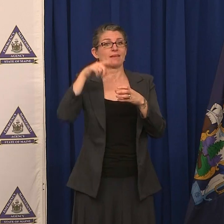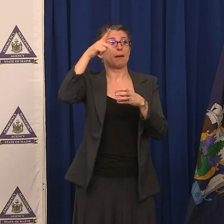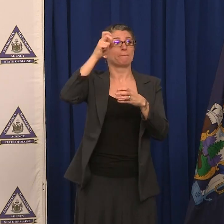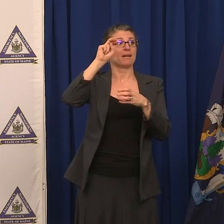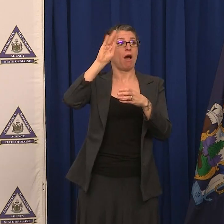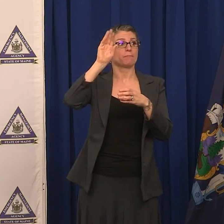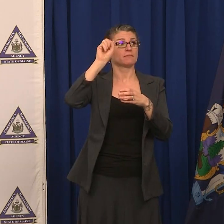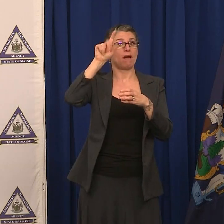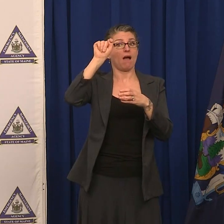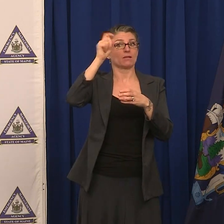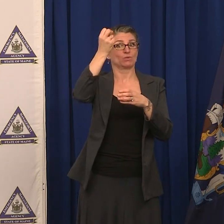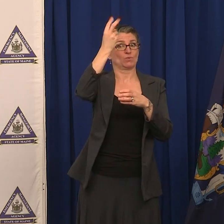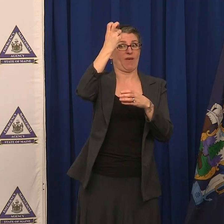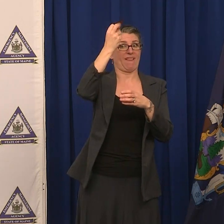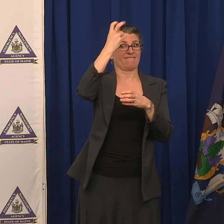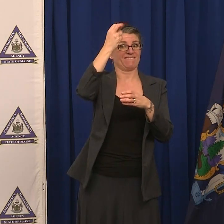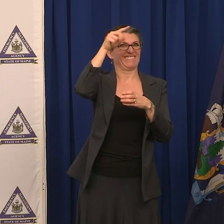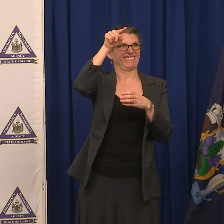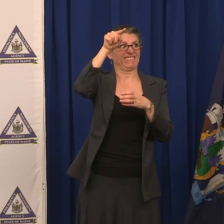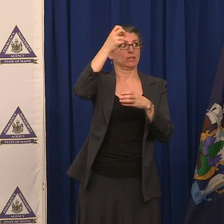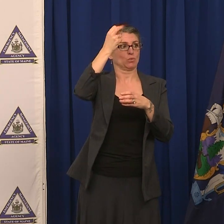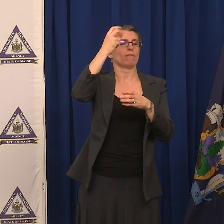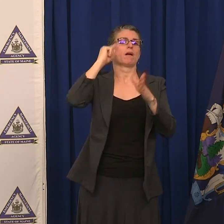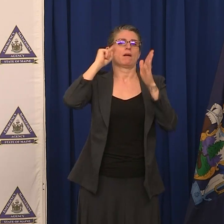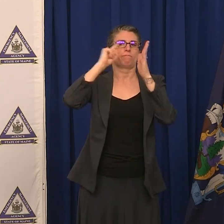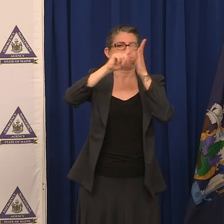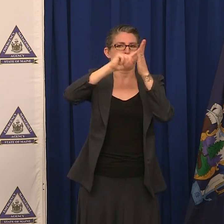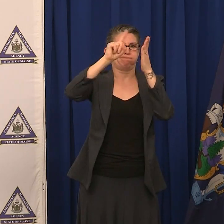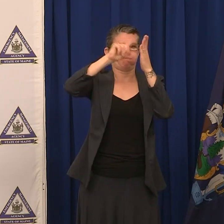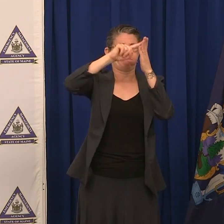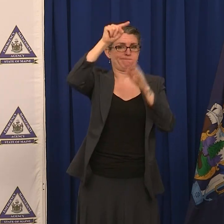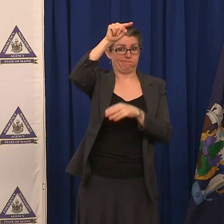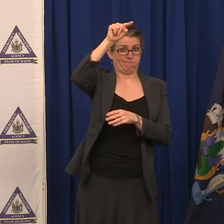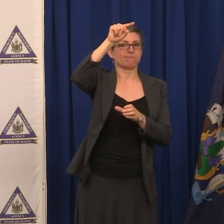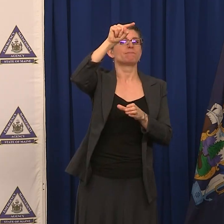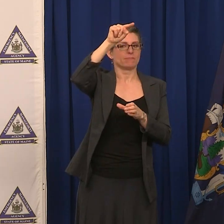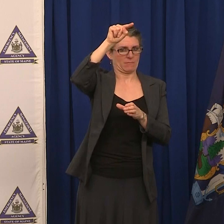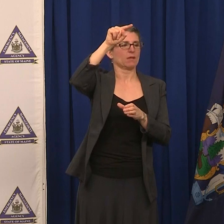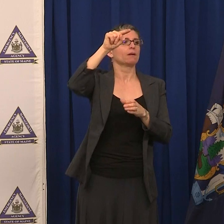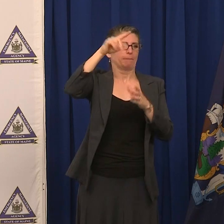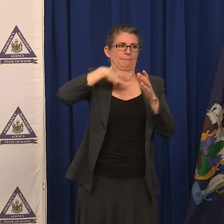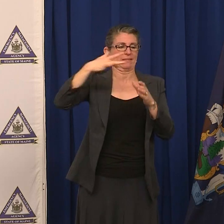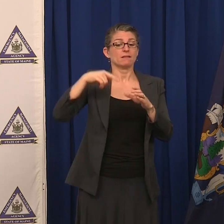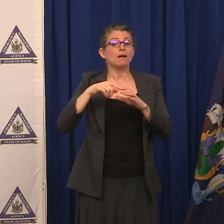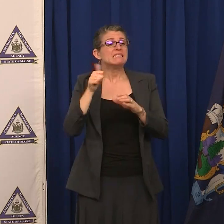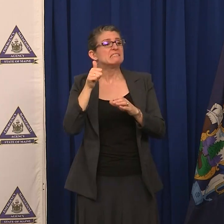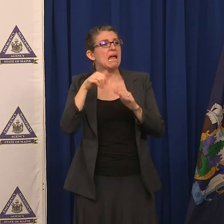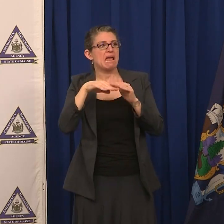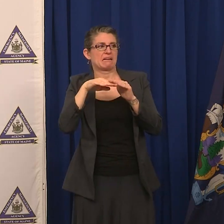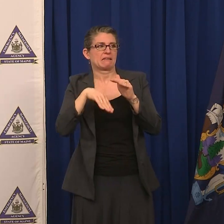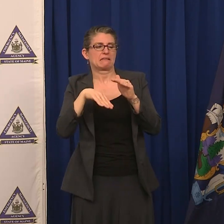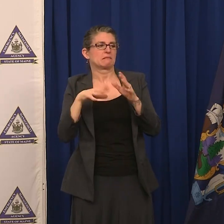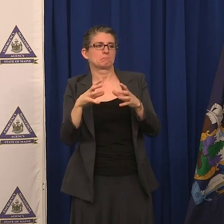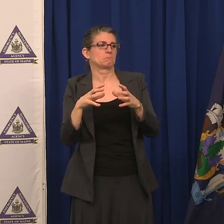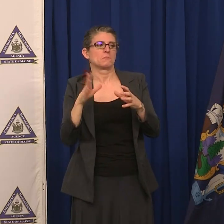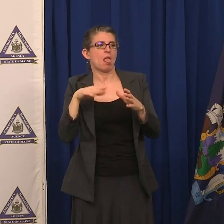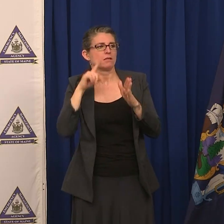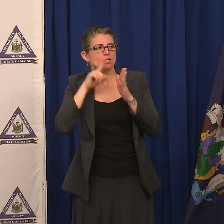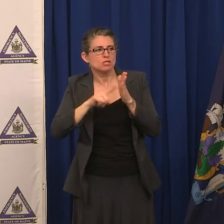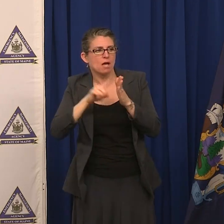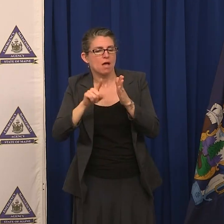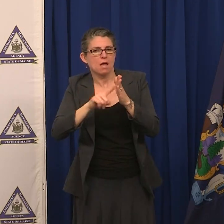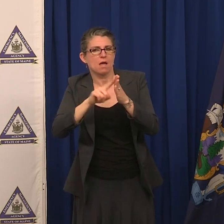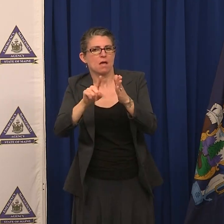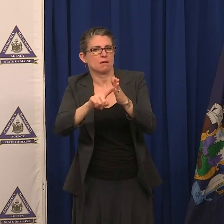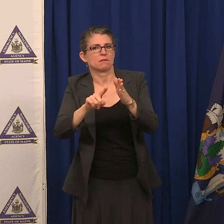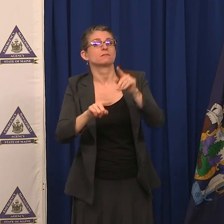But over 10 cases in both counties, if we determine that at least 25% of those cases has no connection